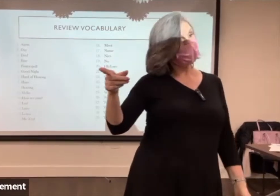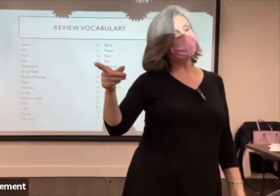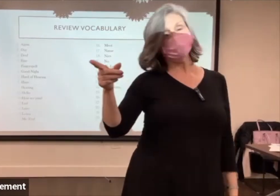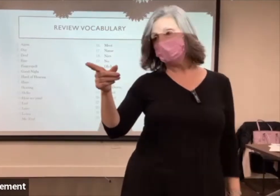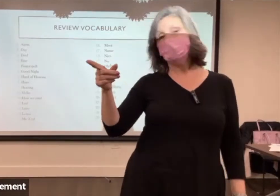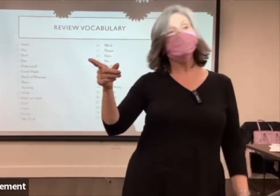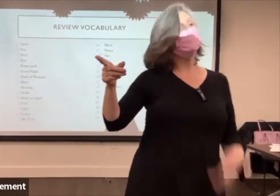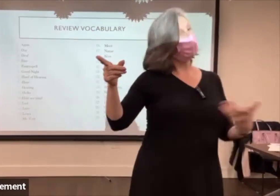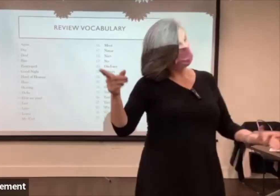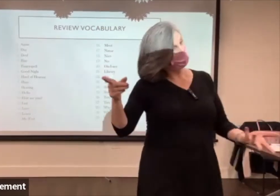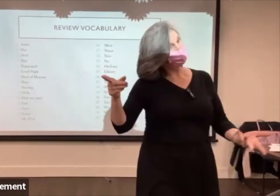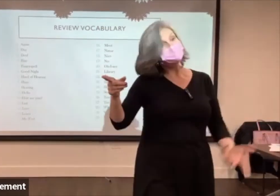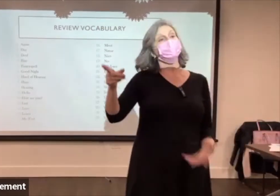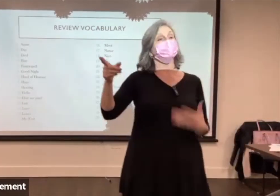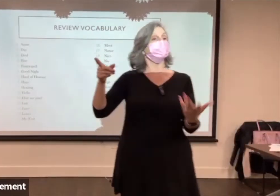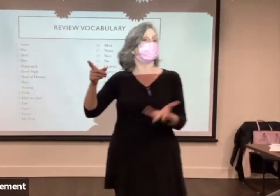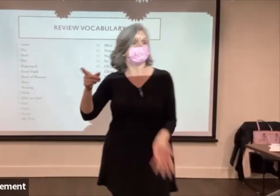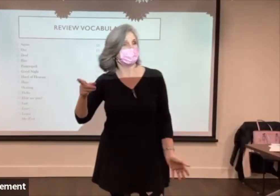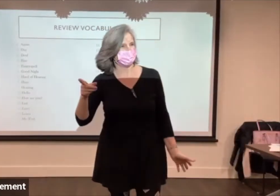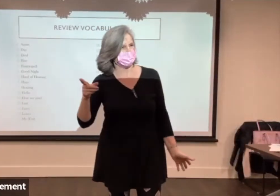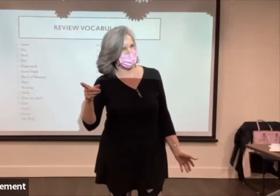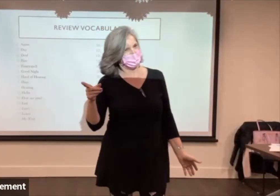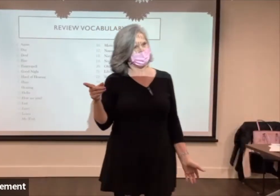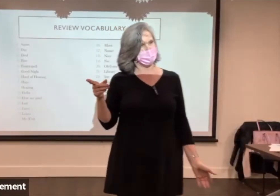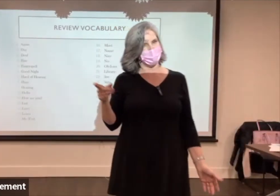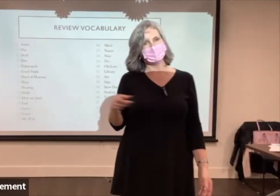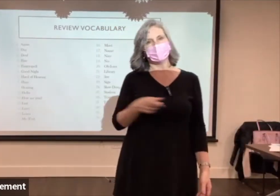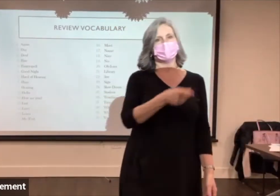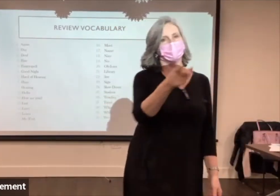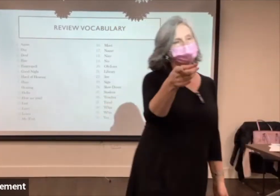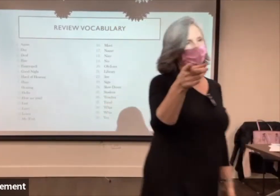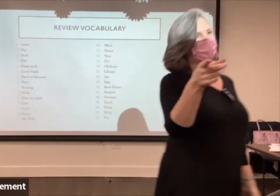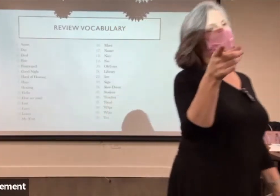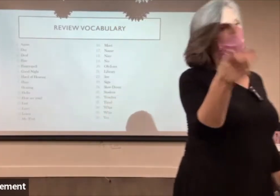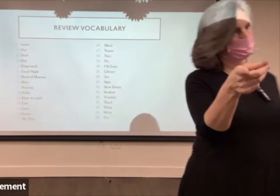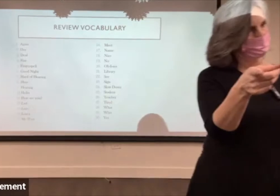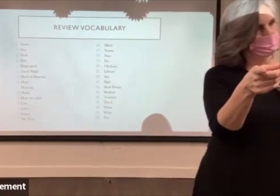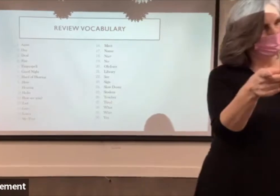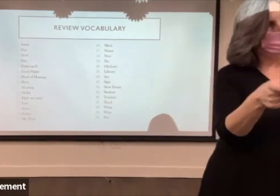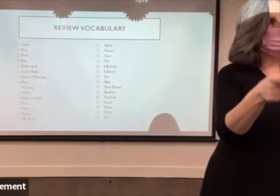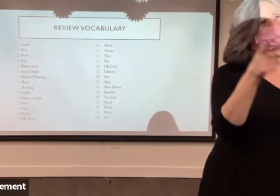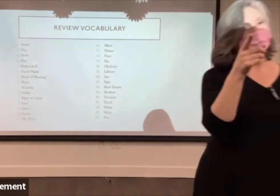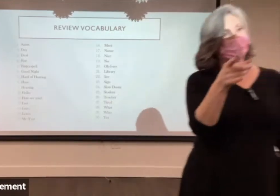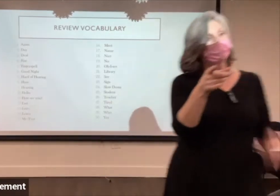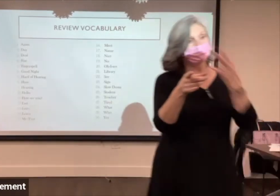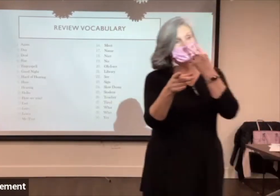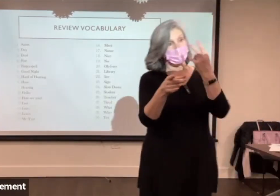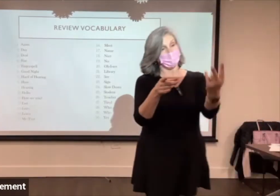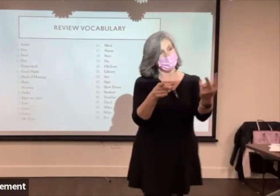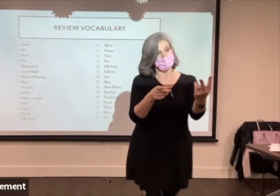or she or it, because it doesn't have to be a person I'm pointing at. I could be pointing at the camera. Once my eye